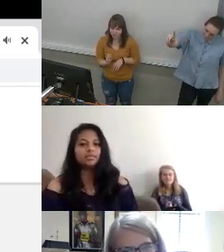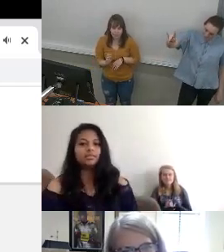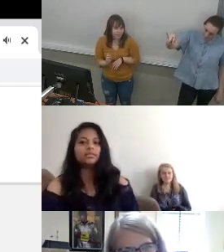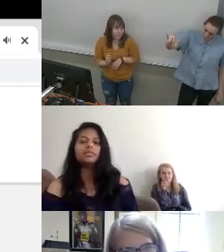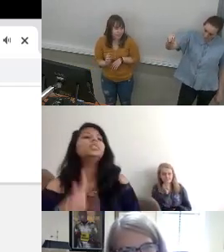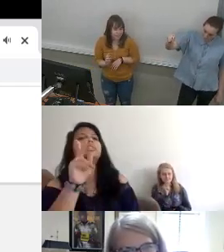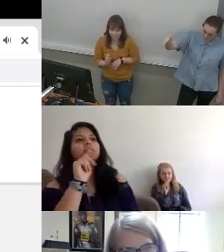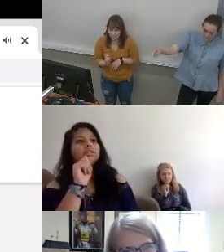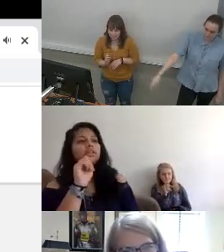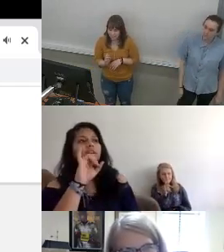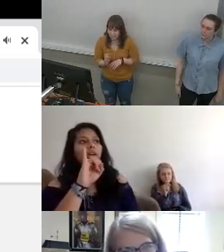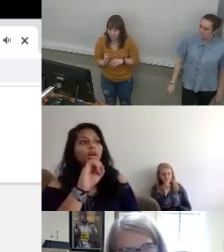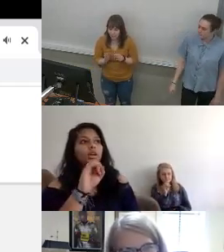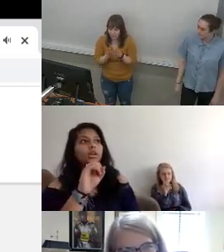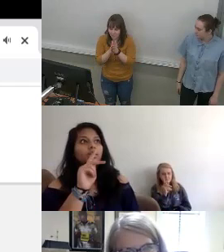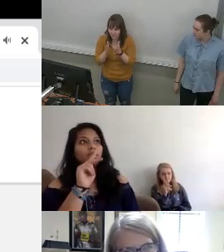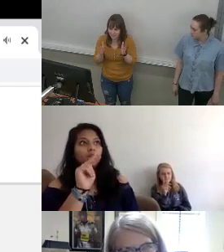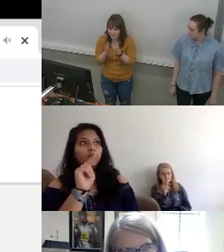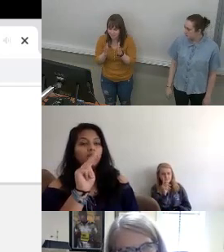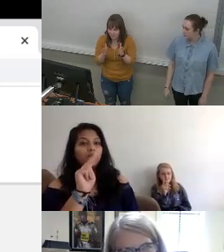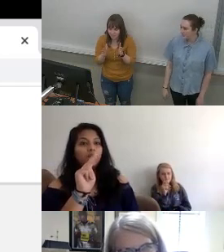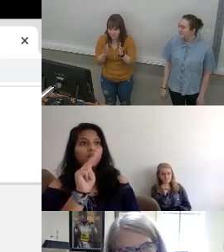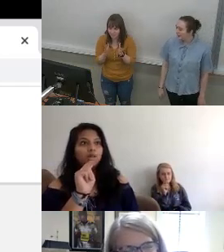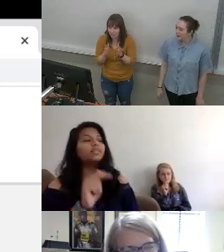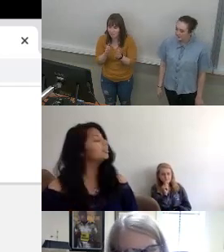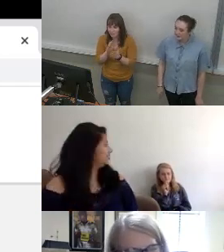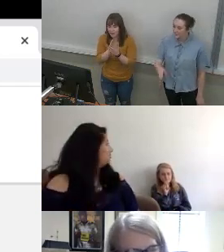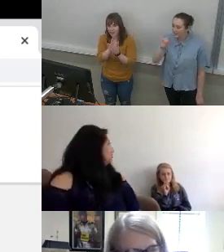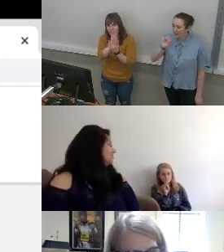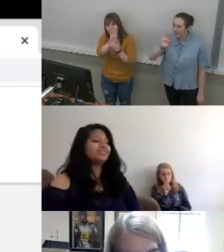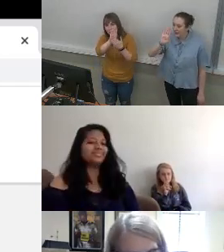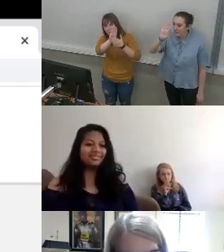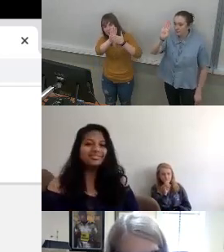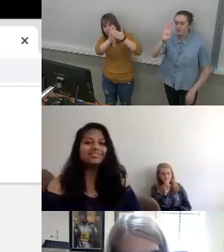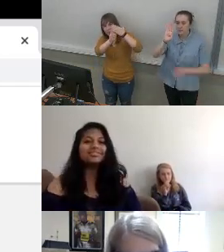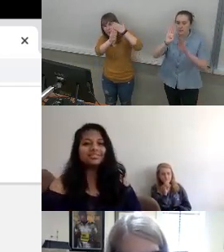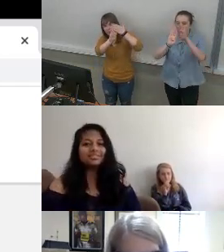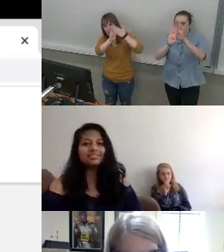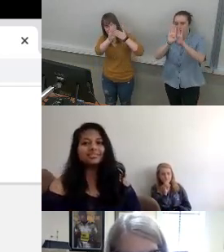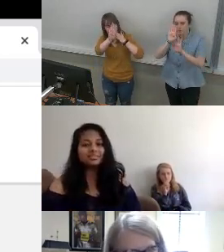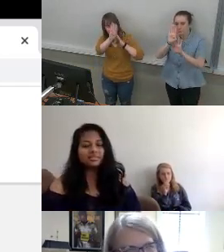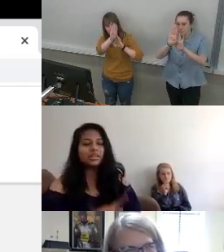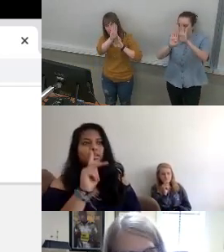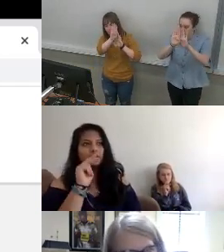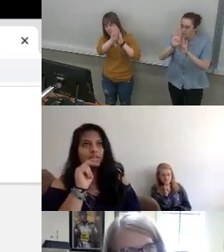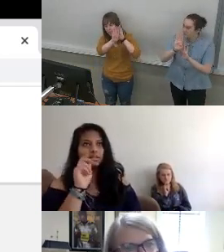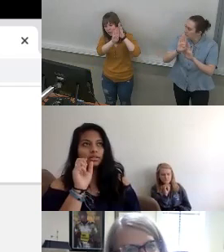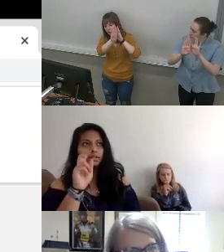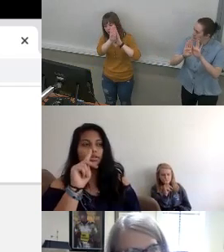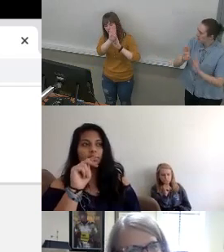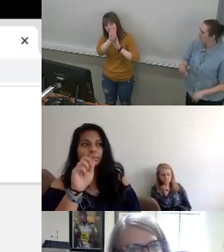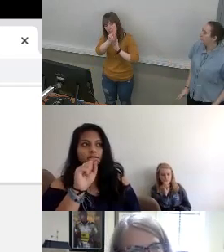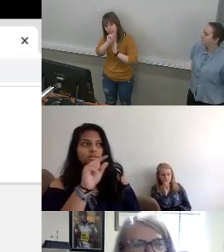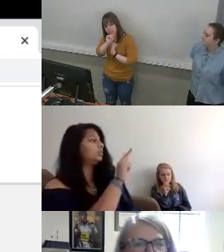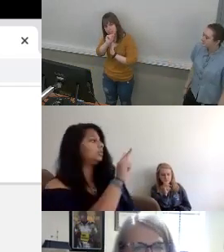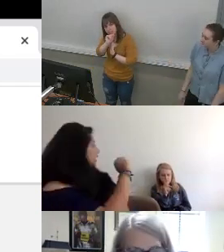Tik Tok. TikTok and Biden are about the same length. Yeah. But and with Biden's you kind gotta of start with the. the B is a lot